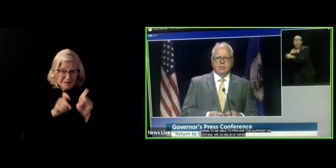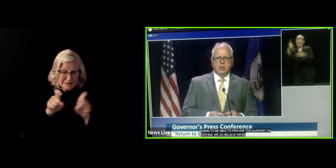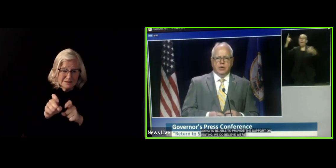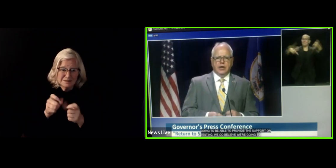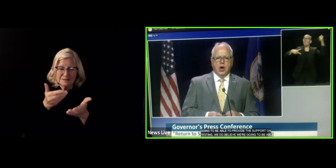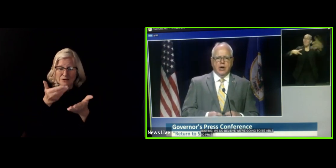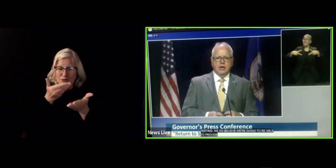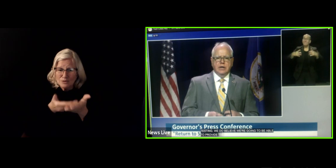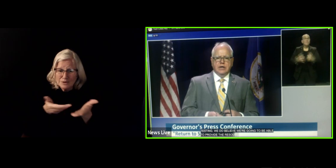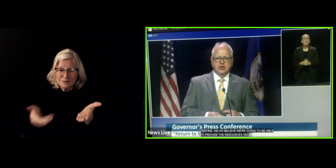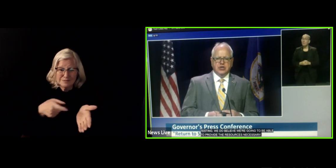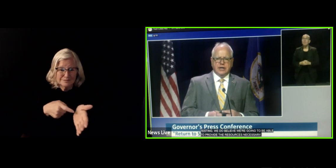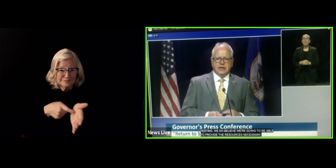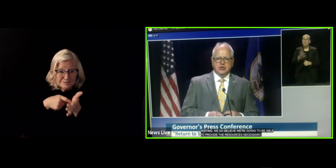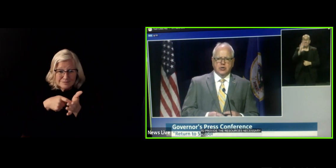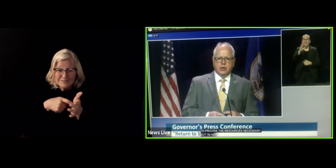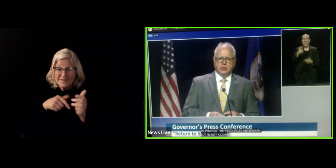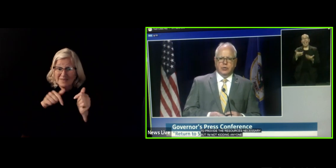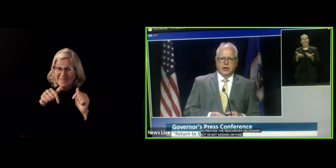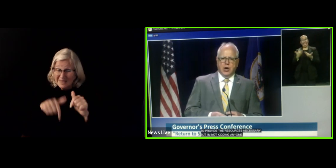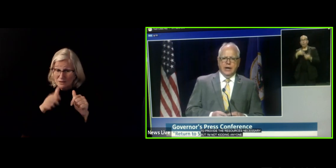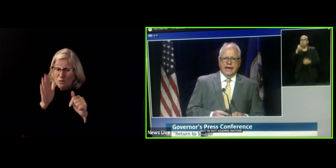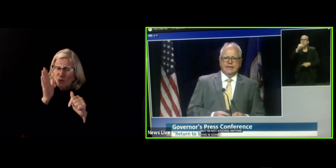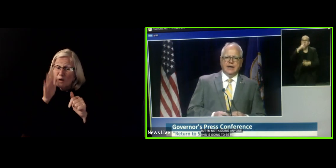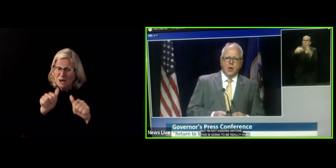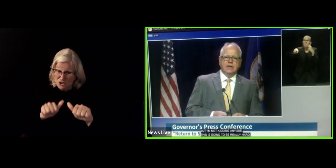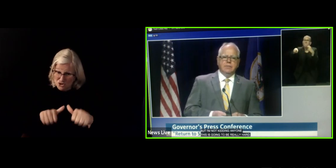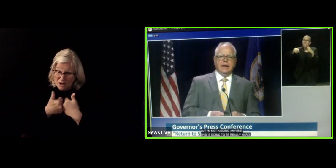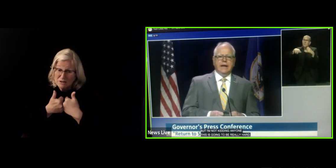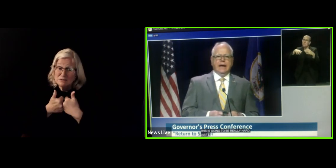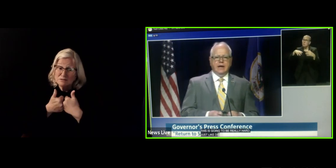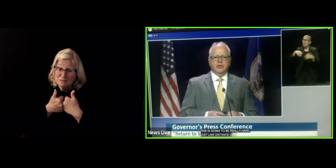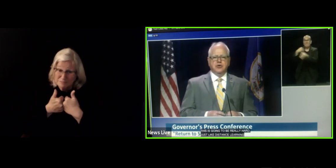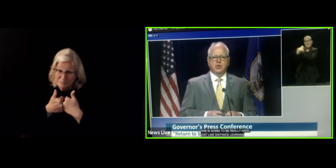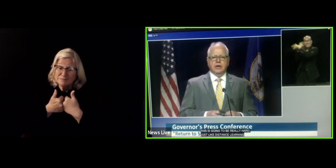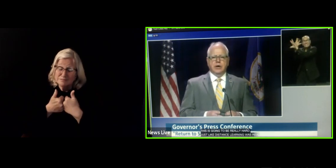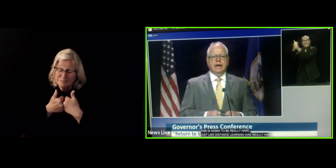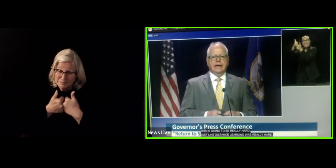going to be really hard, just like distance learning was really hard. Is it going to be like